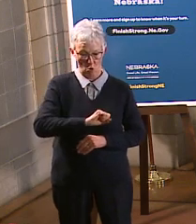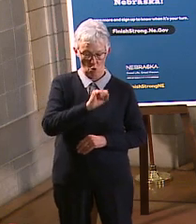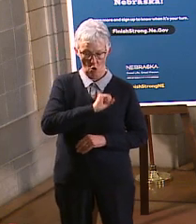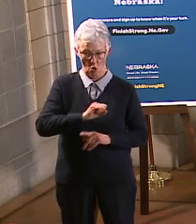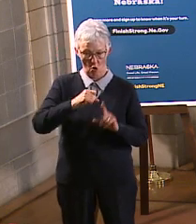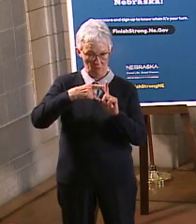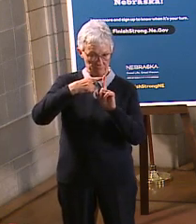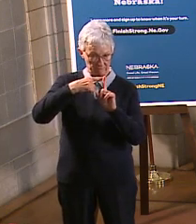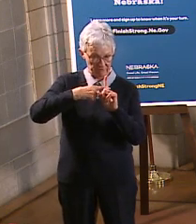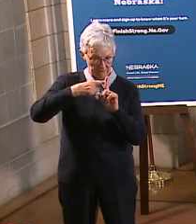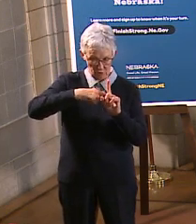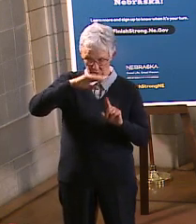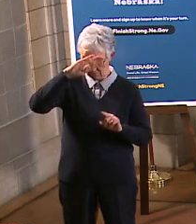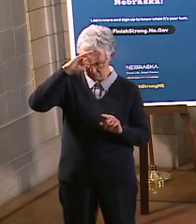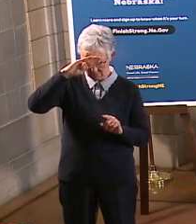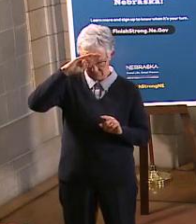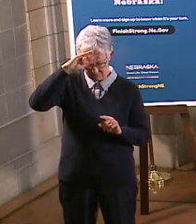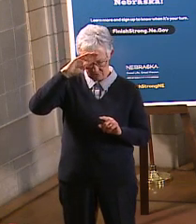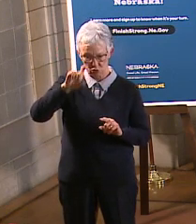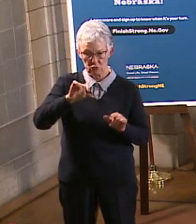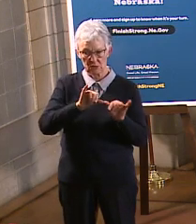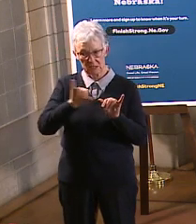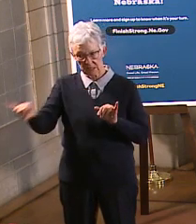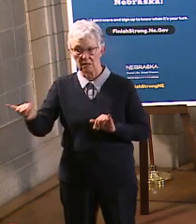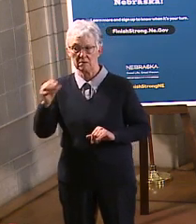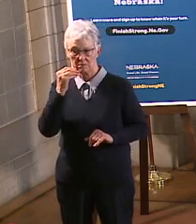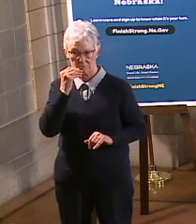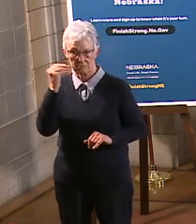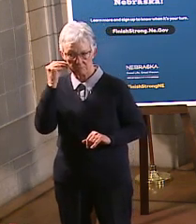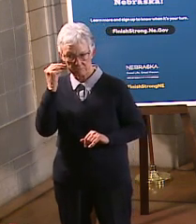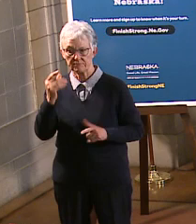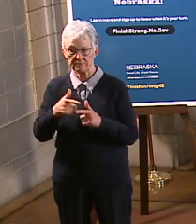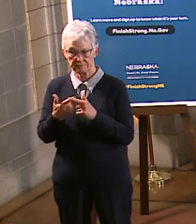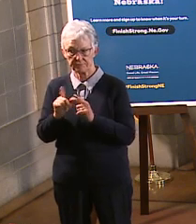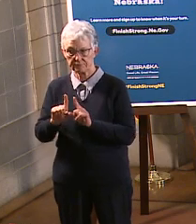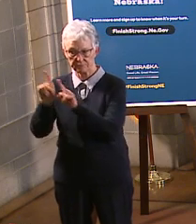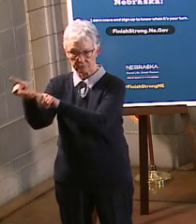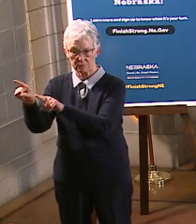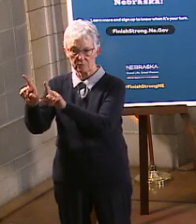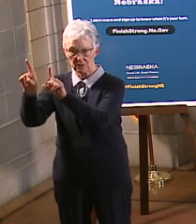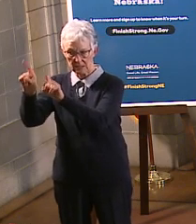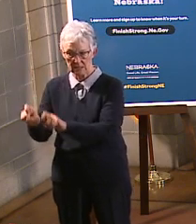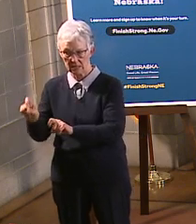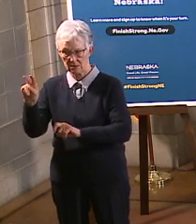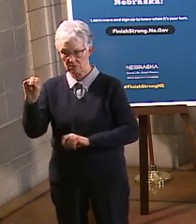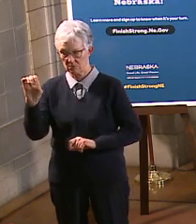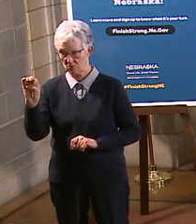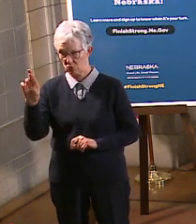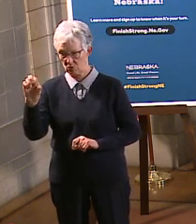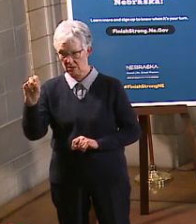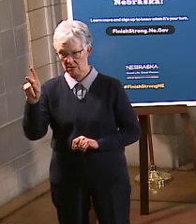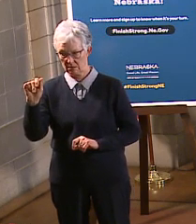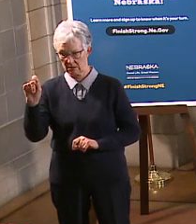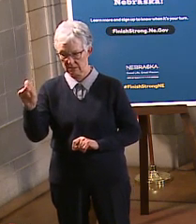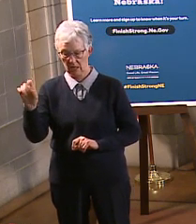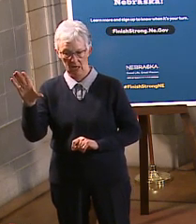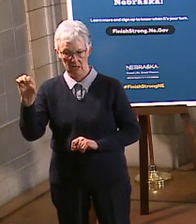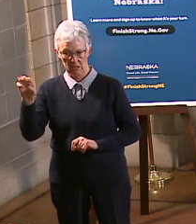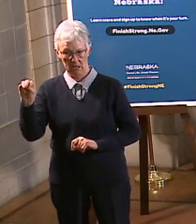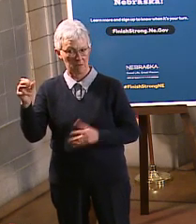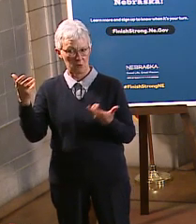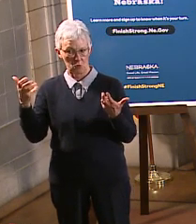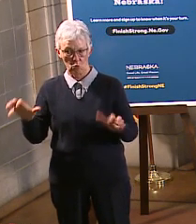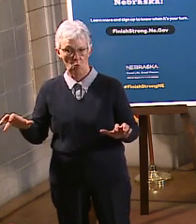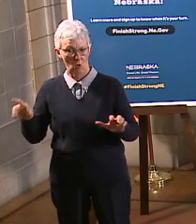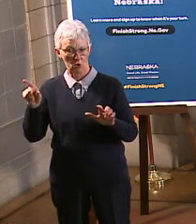and smell, stay home. Go get tested at testnebraska.com, but we don't want you spreading the virus, and you may have the virus if you have those